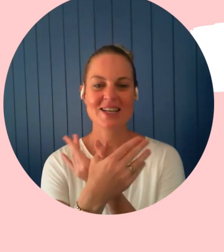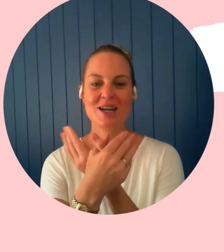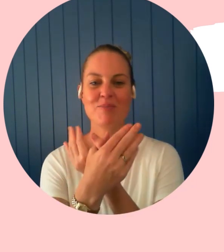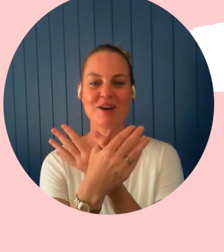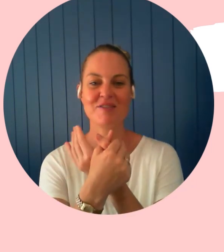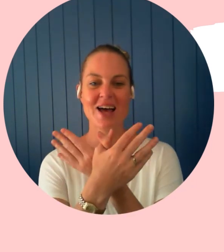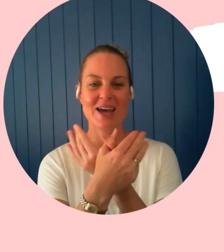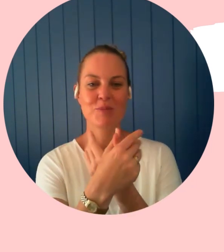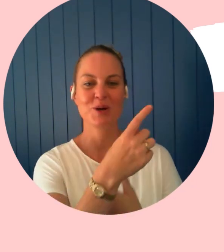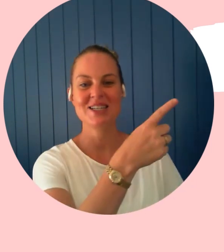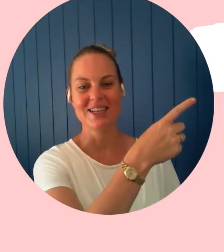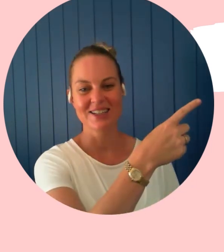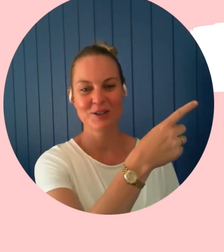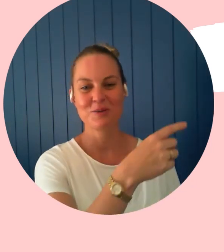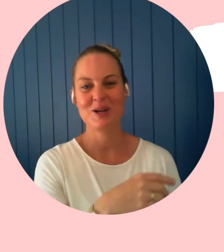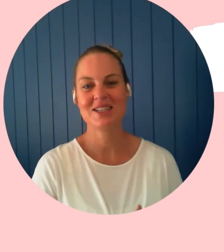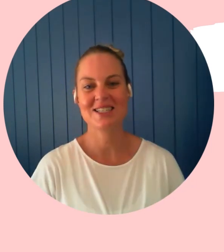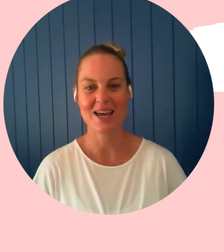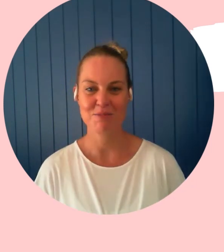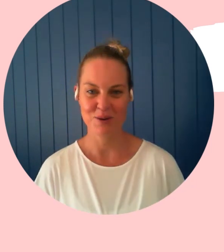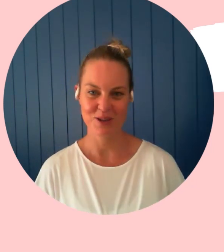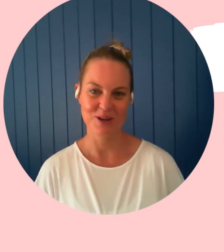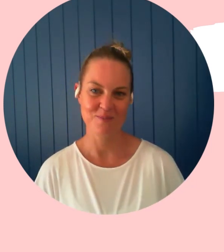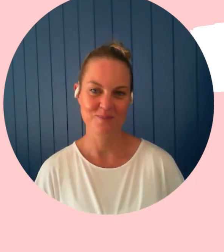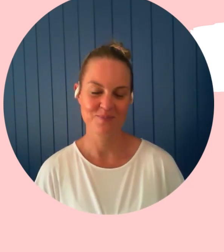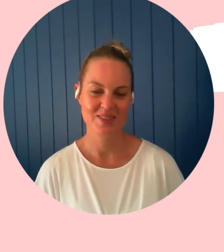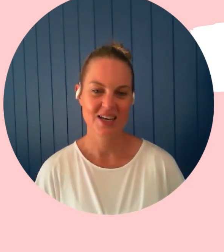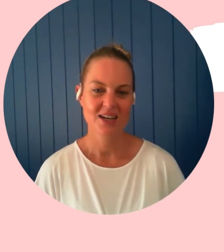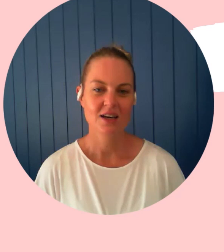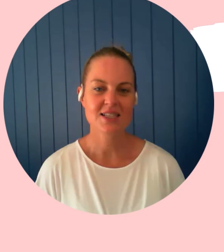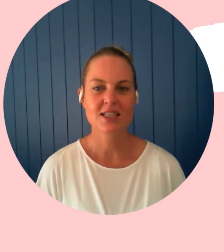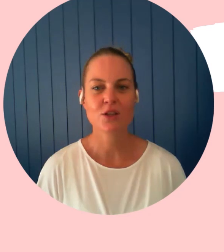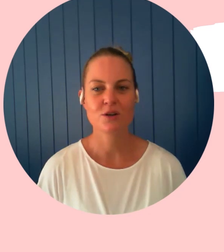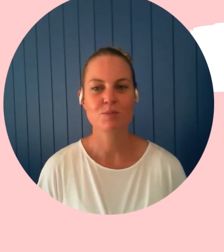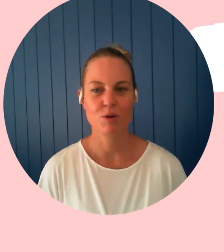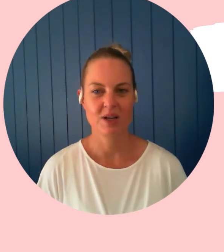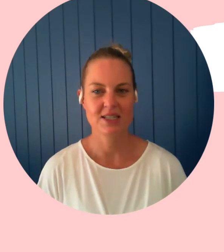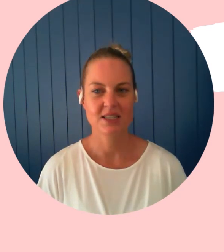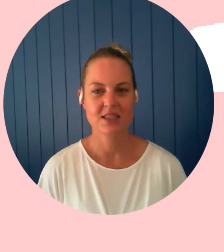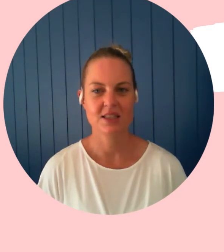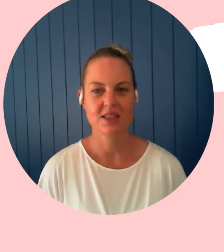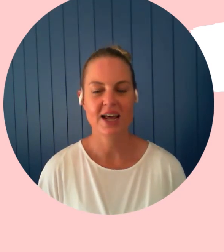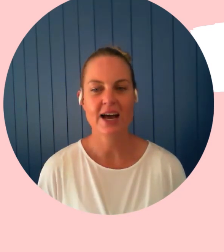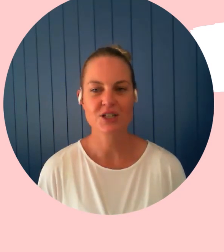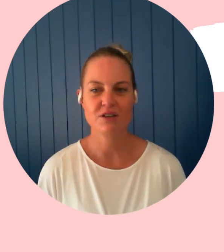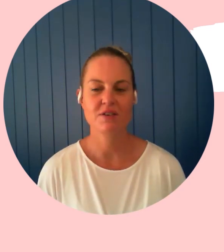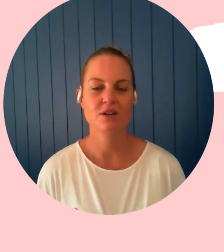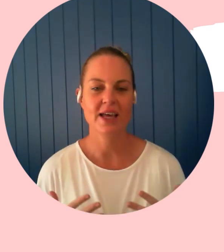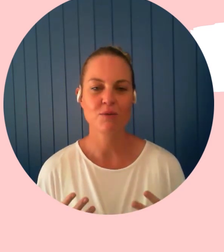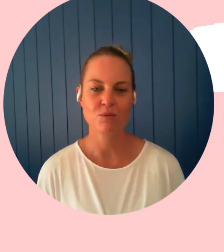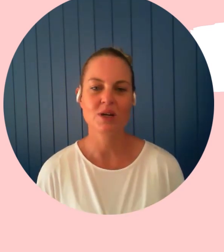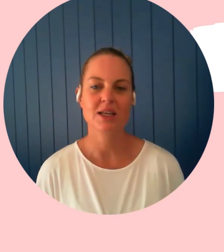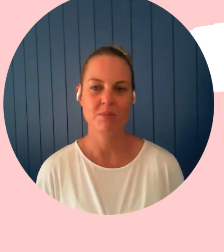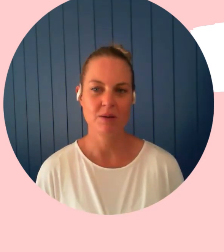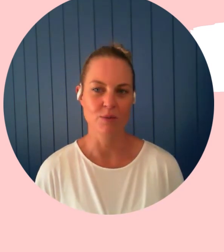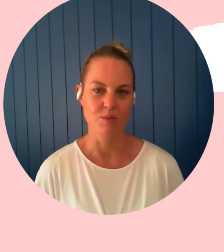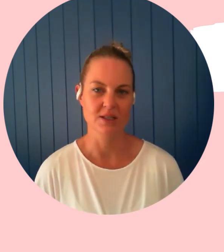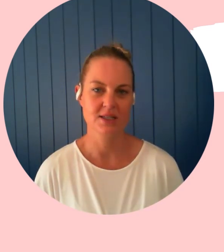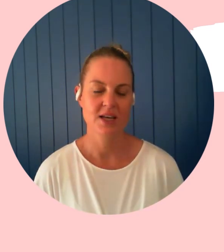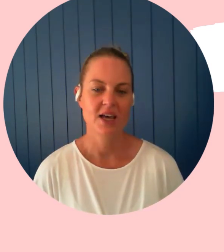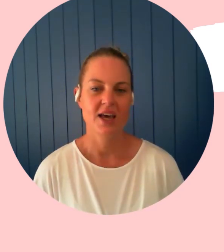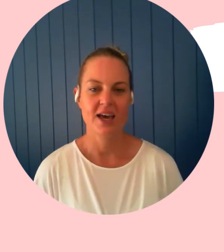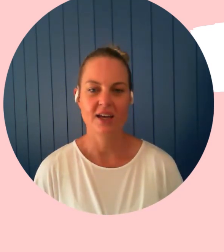signing butterfly and pointing, or wanting to take me with her. It's in those moments that actually feel like really big